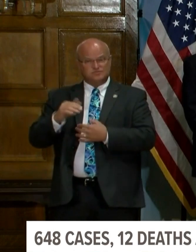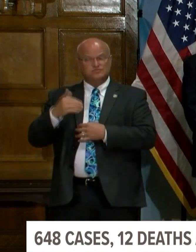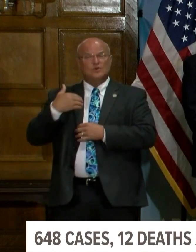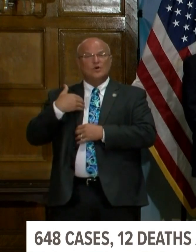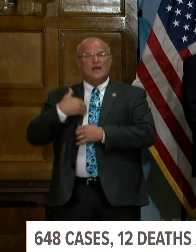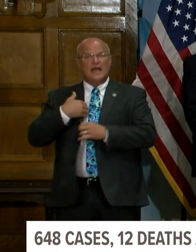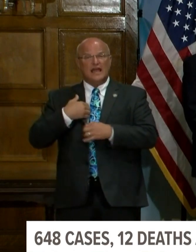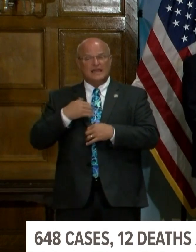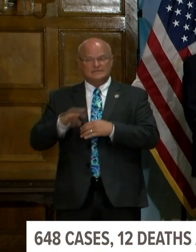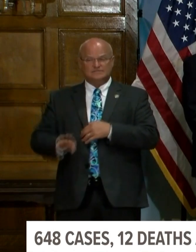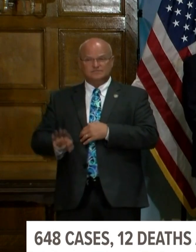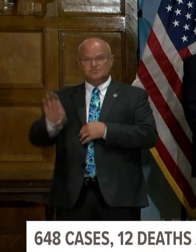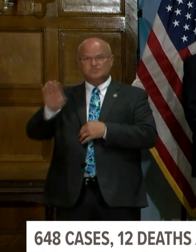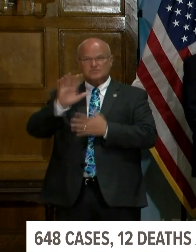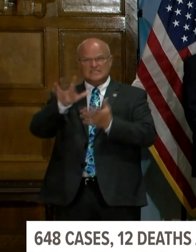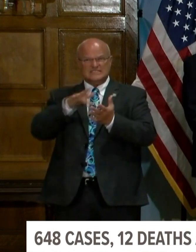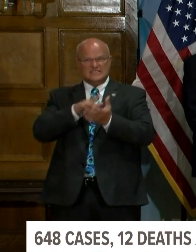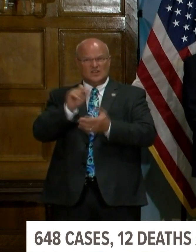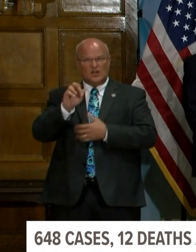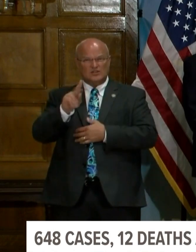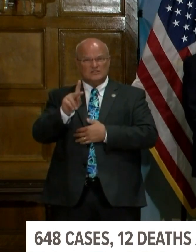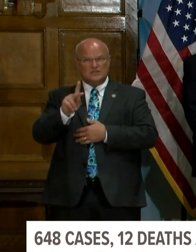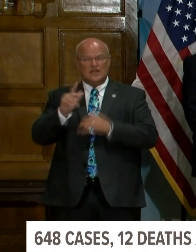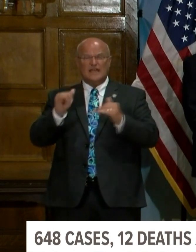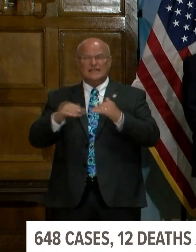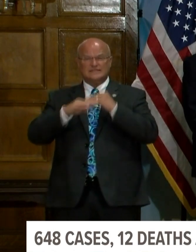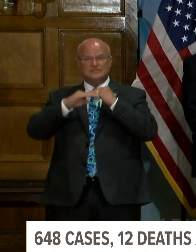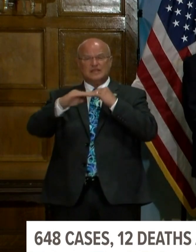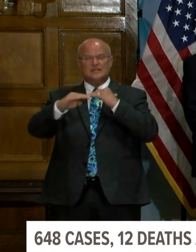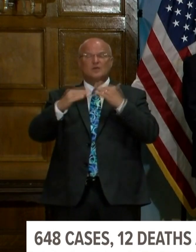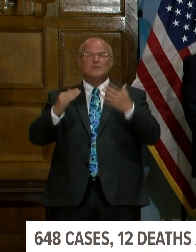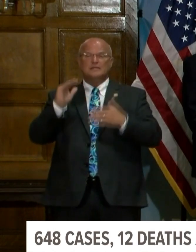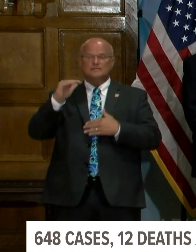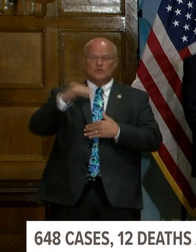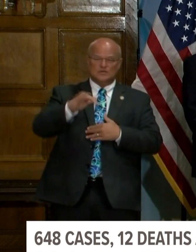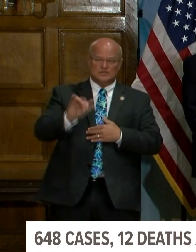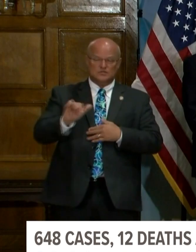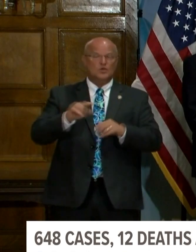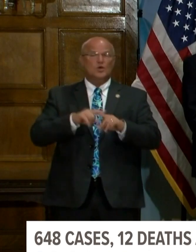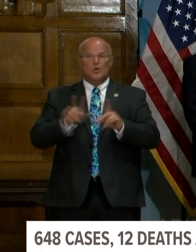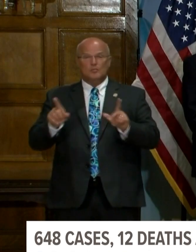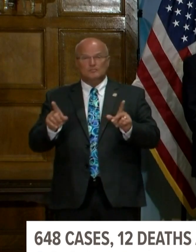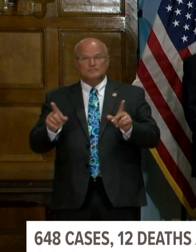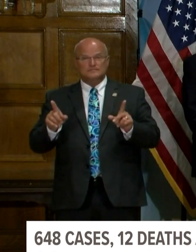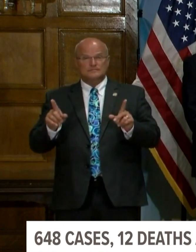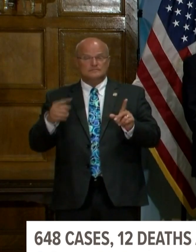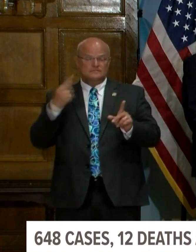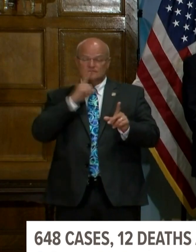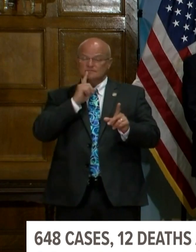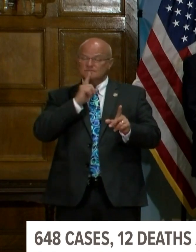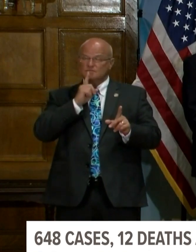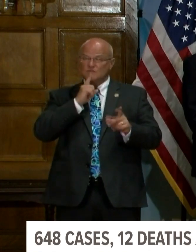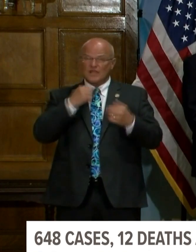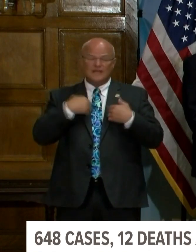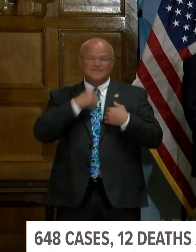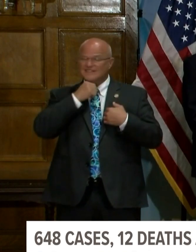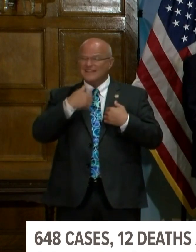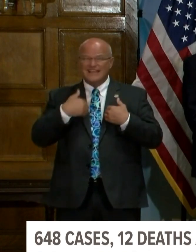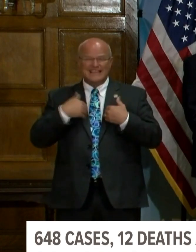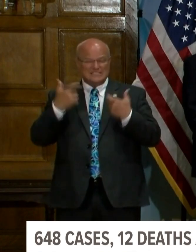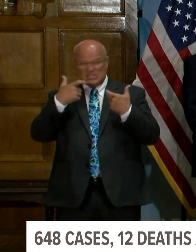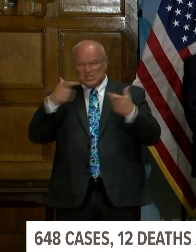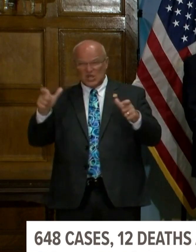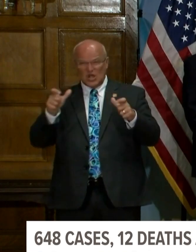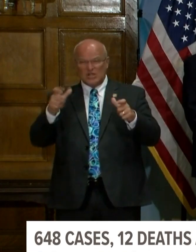have rising cases in central Arkansas, and that's plateaued, maybe going down. So we really have not had